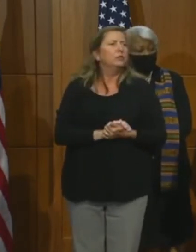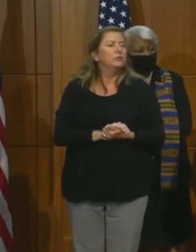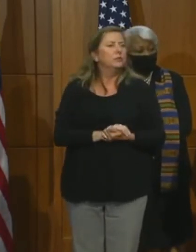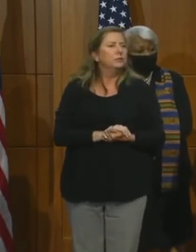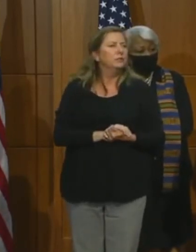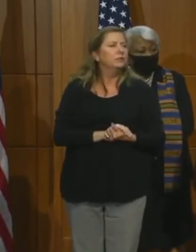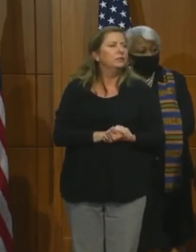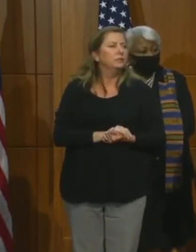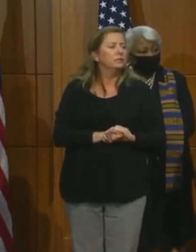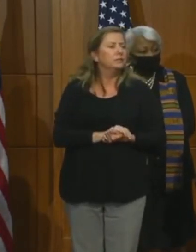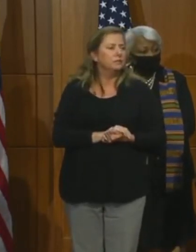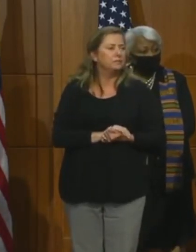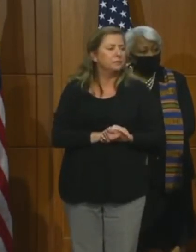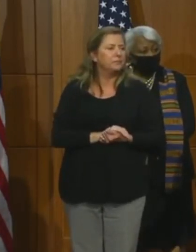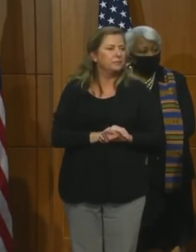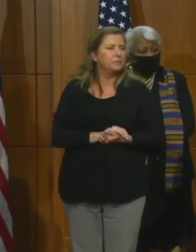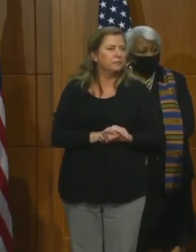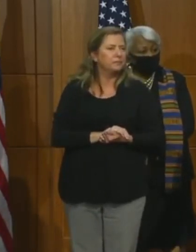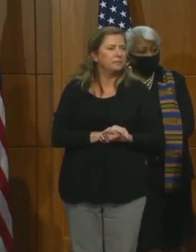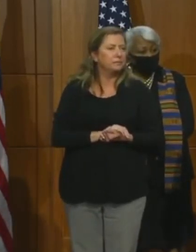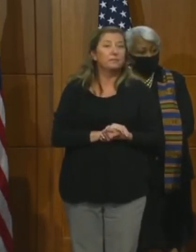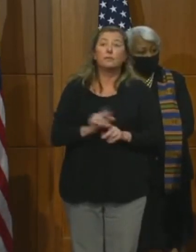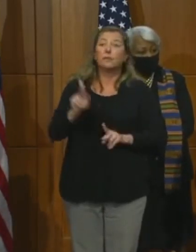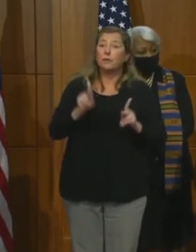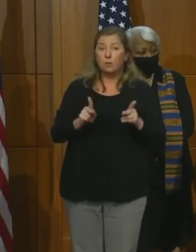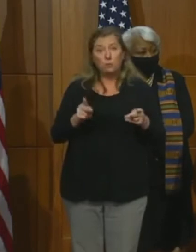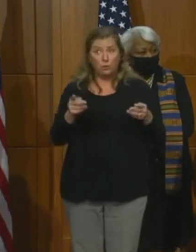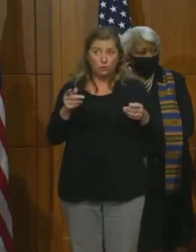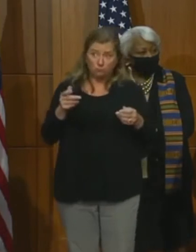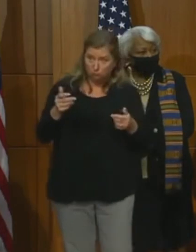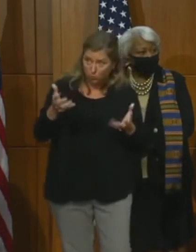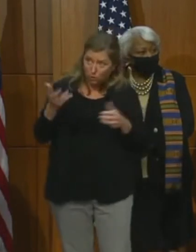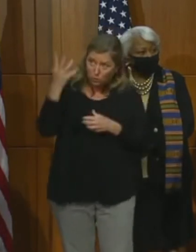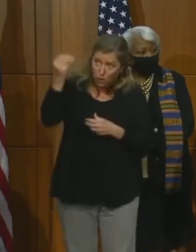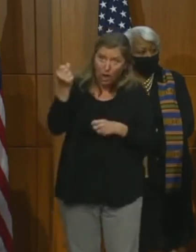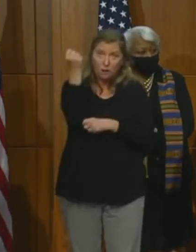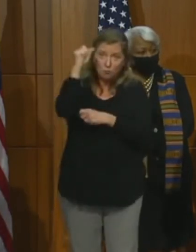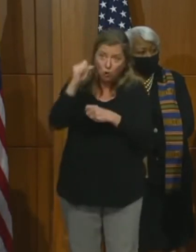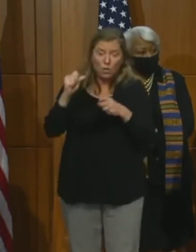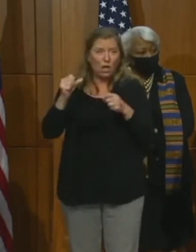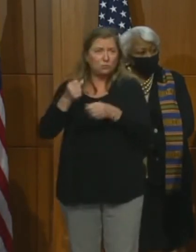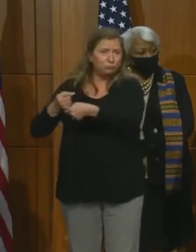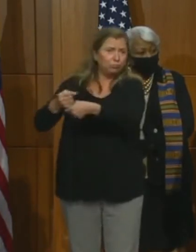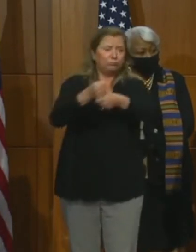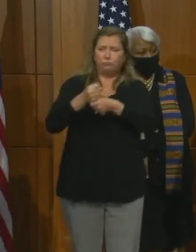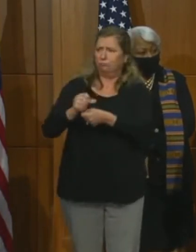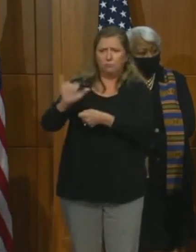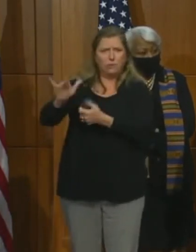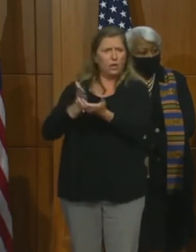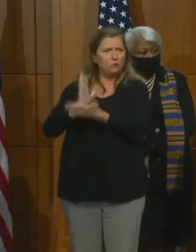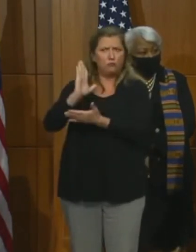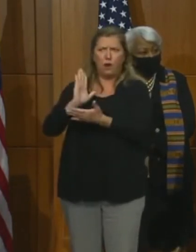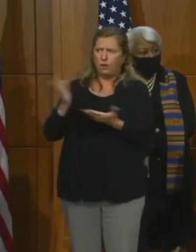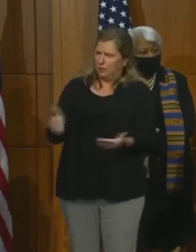I have encouraged folks that choose to protest, which is their right here in this Commonwealth and in this